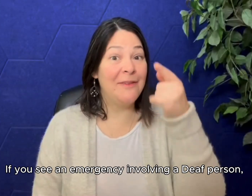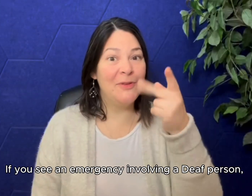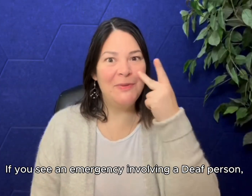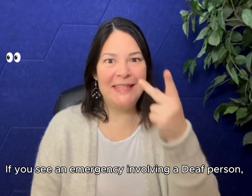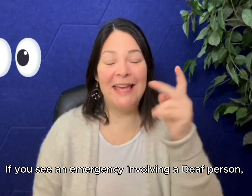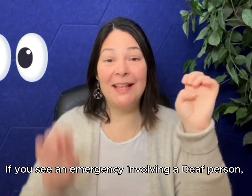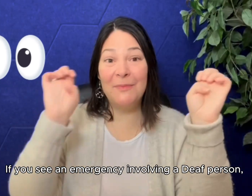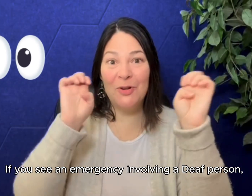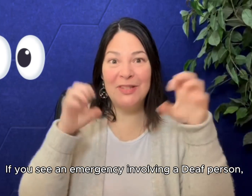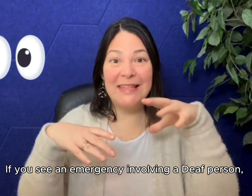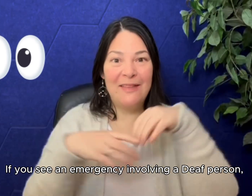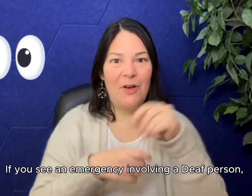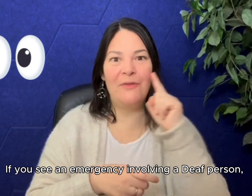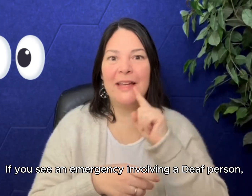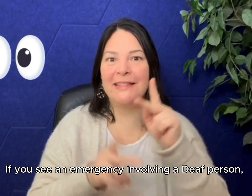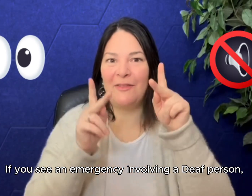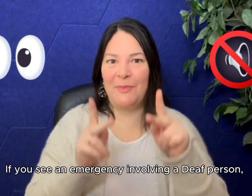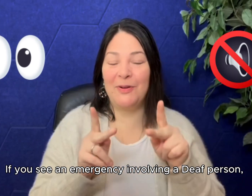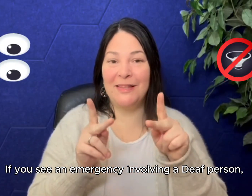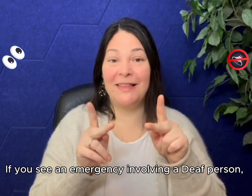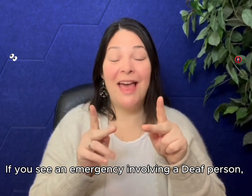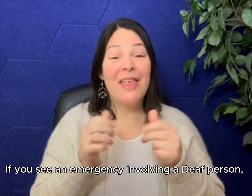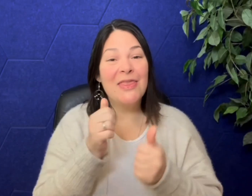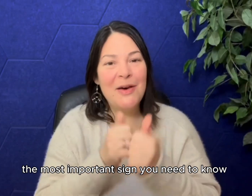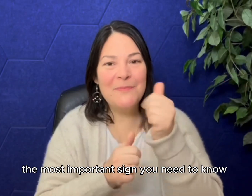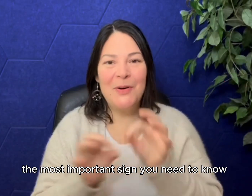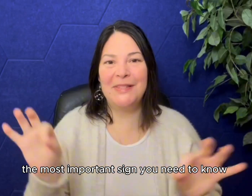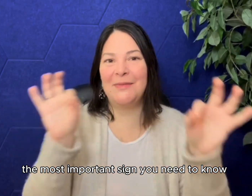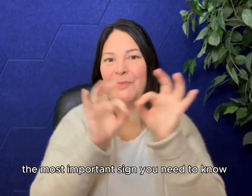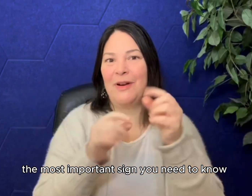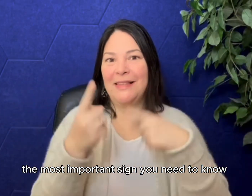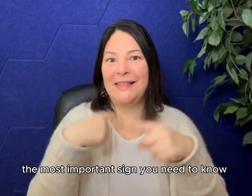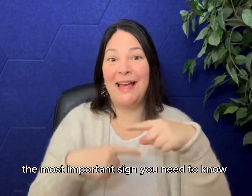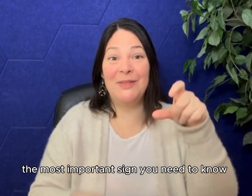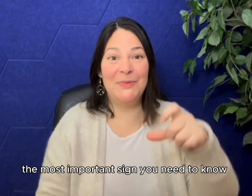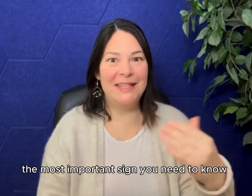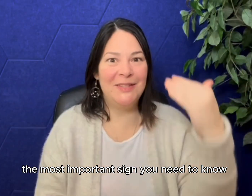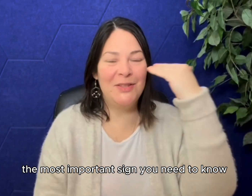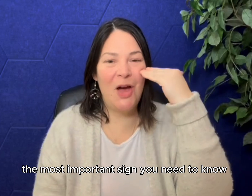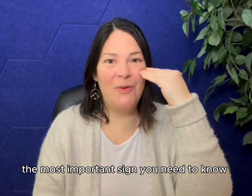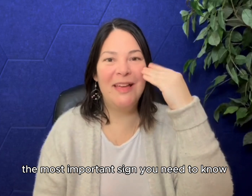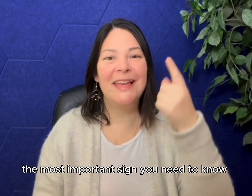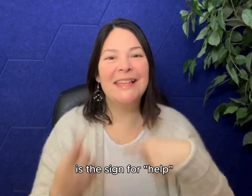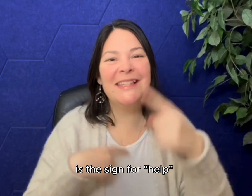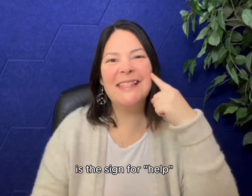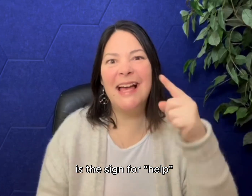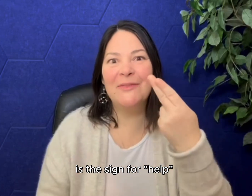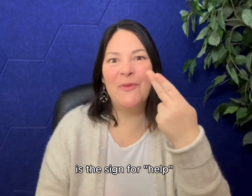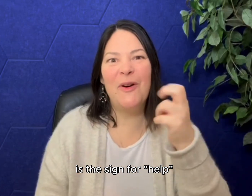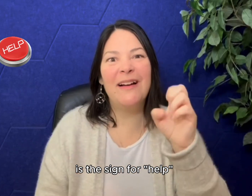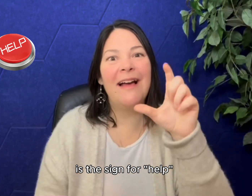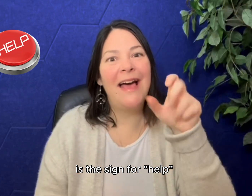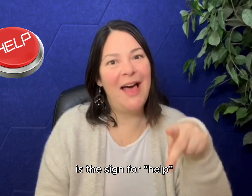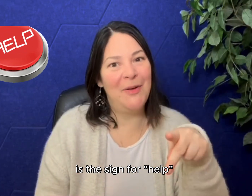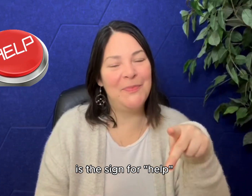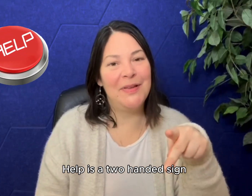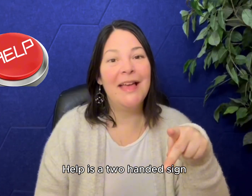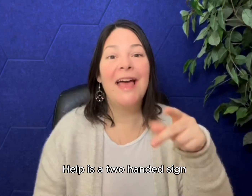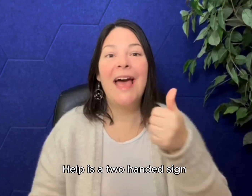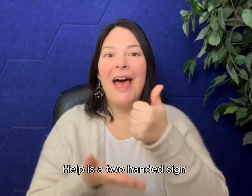if you see an emergency involving a deaf person, the most important sign you need to know is the sign for help. Help